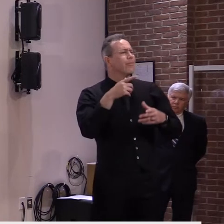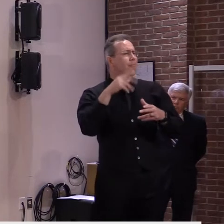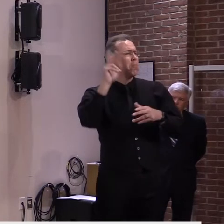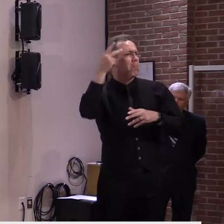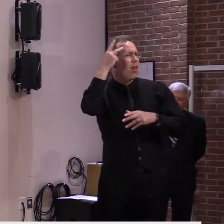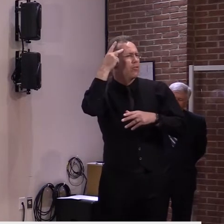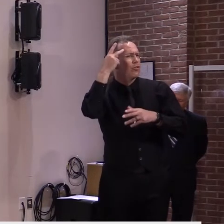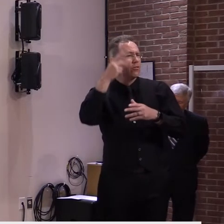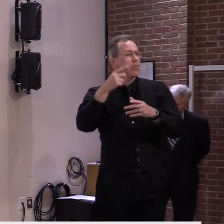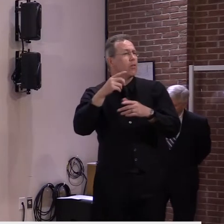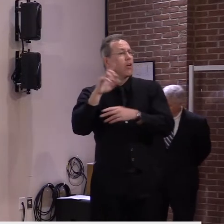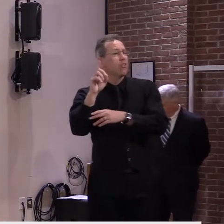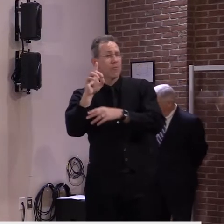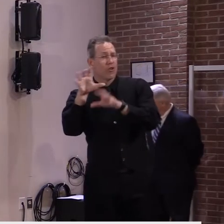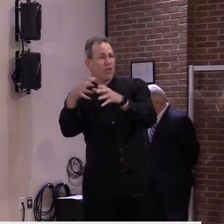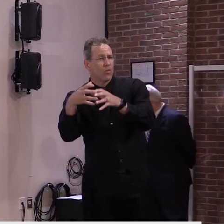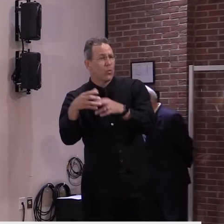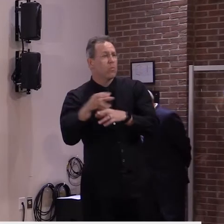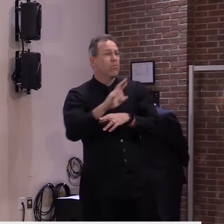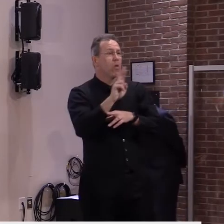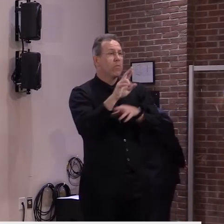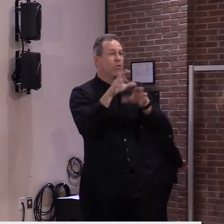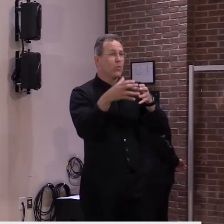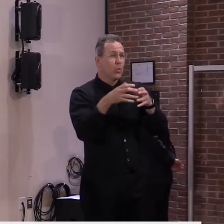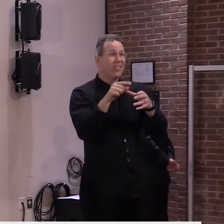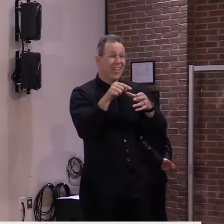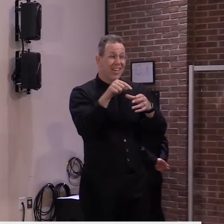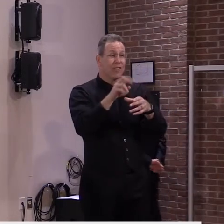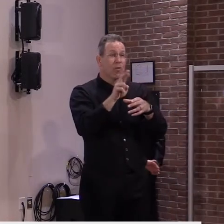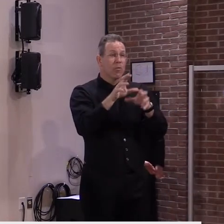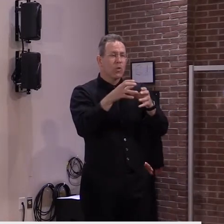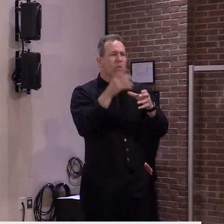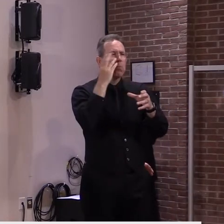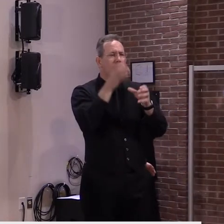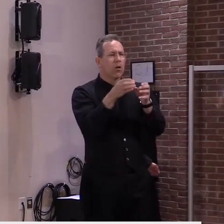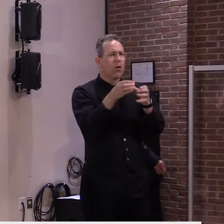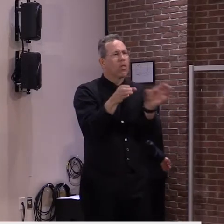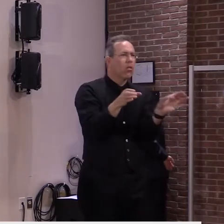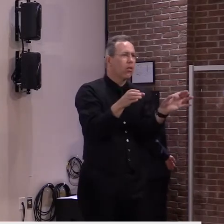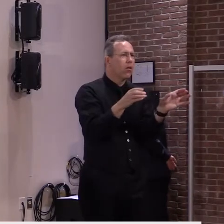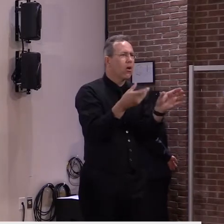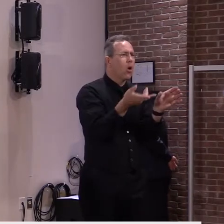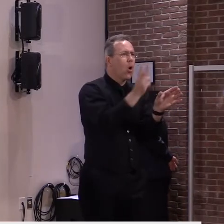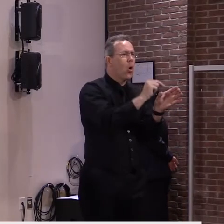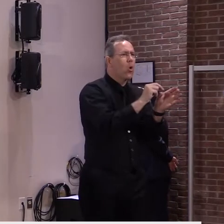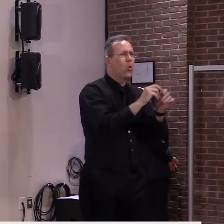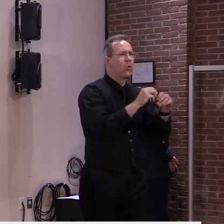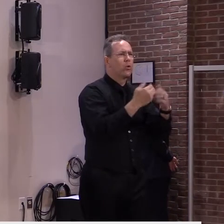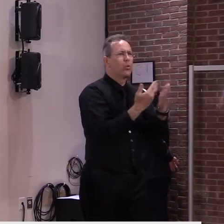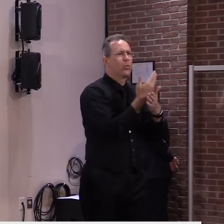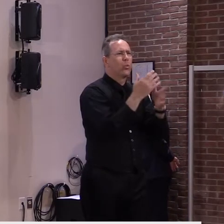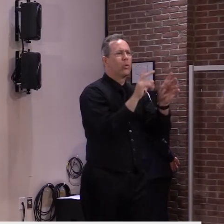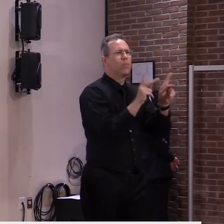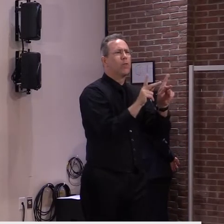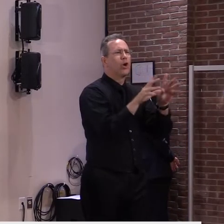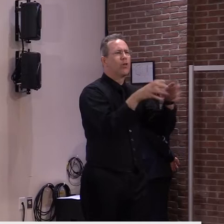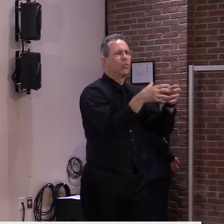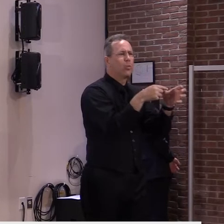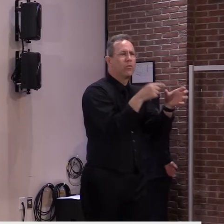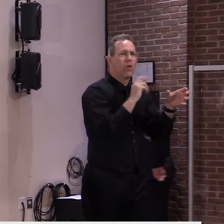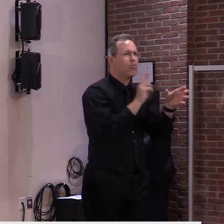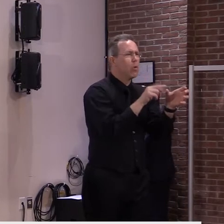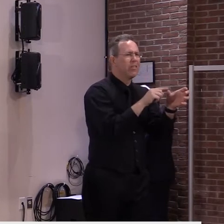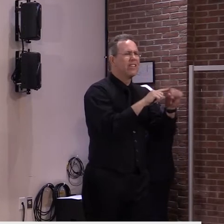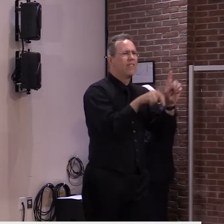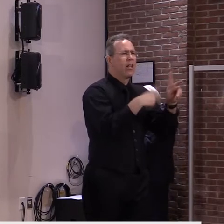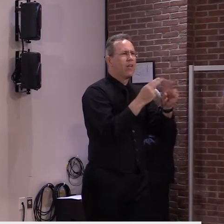if the Republican Party, the current Republican Party, continues to follow so closely along with Donald